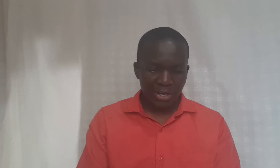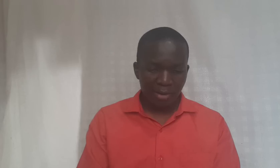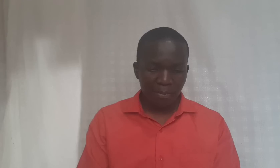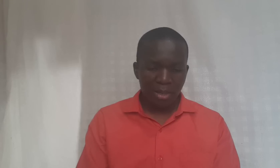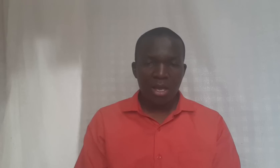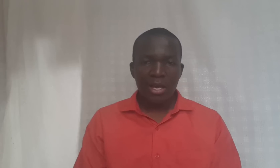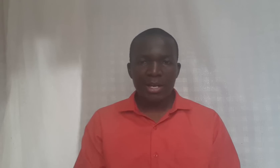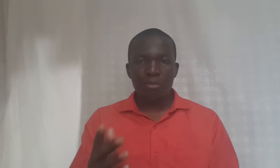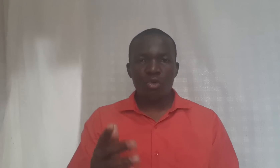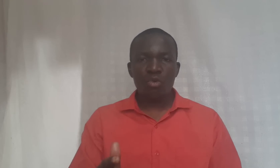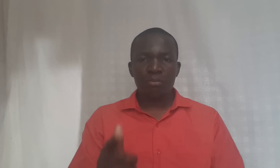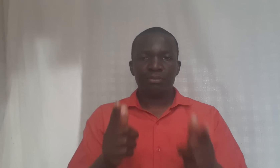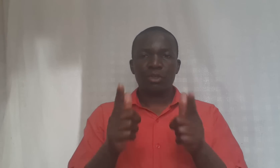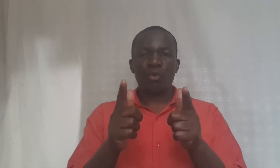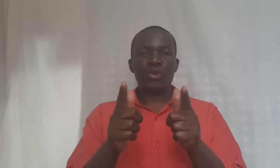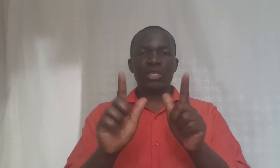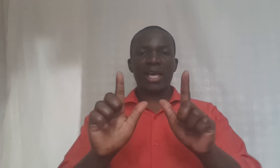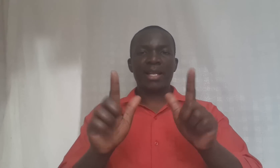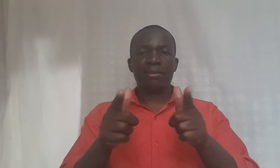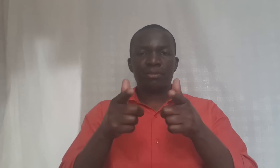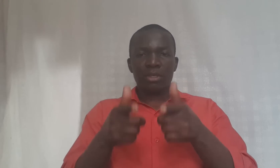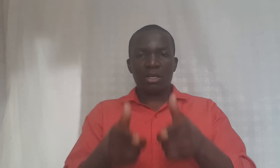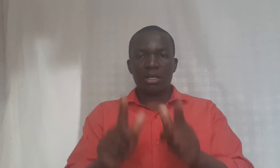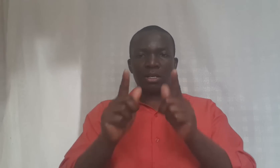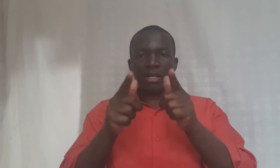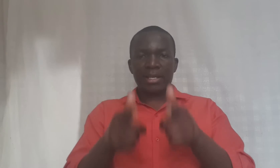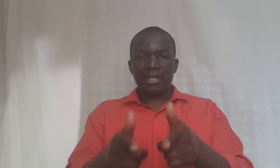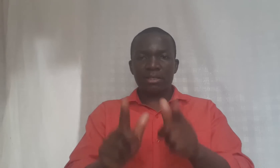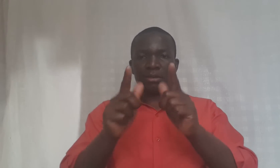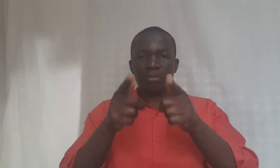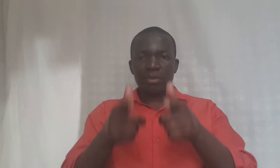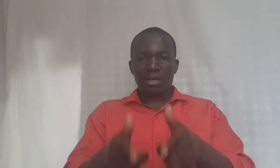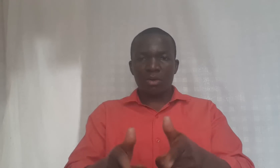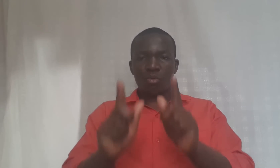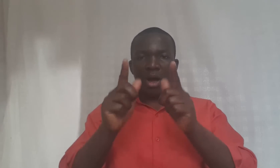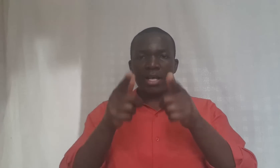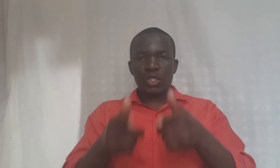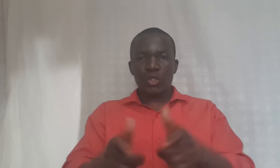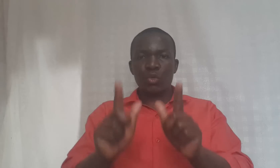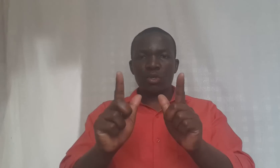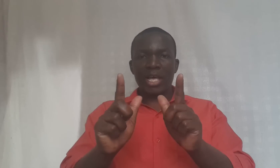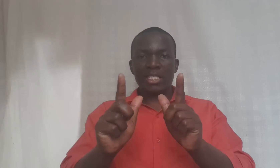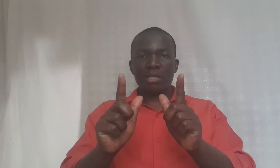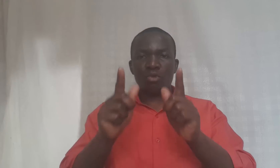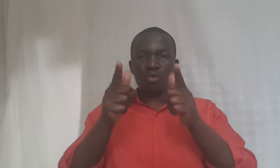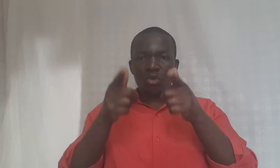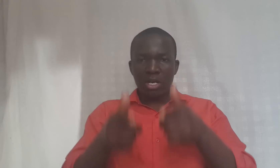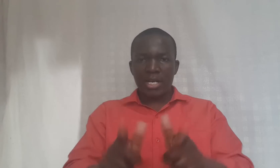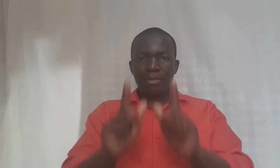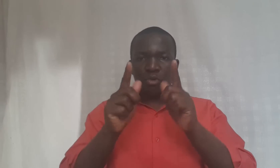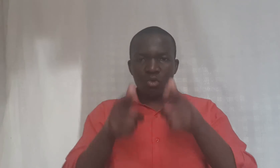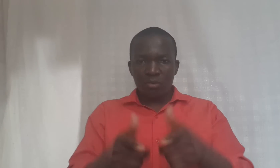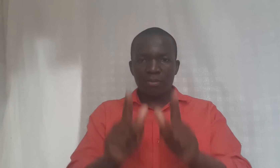Kenya. Limuru, we use L like this. 1, 2. That's Limuru. Limuru,